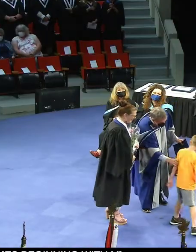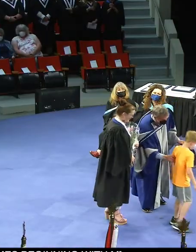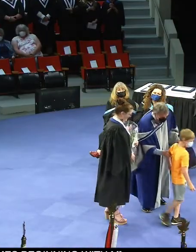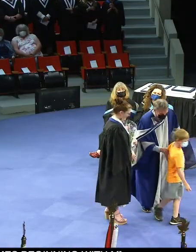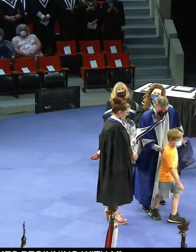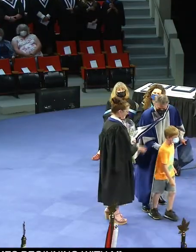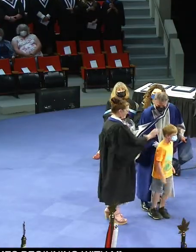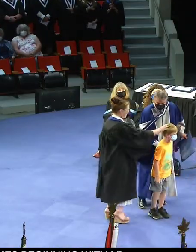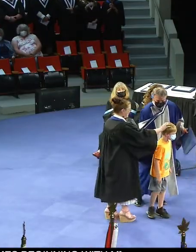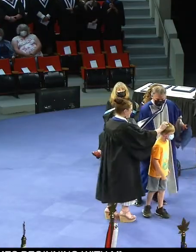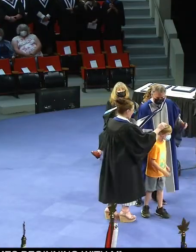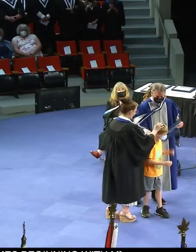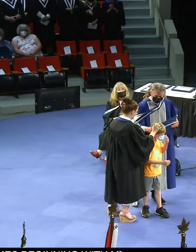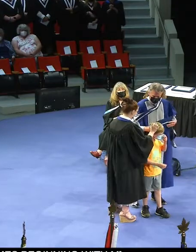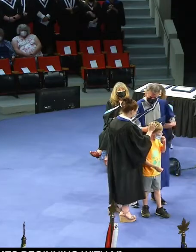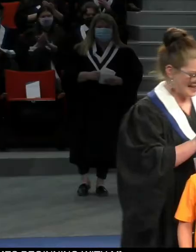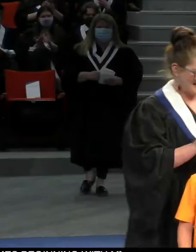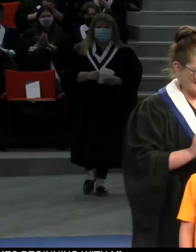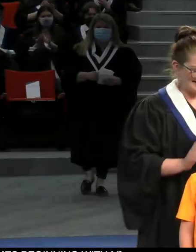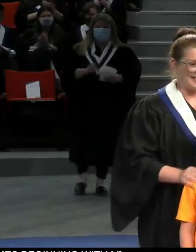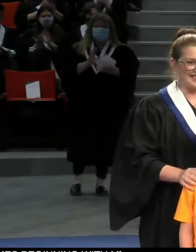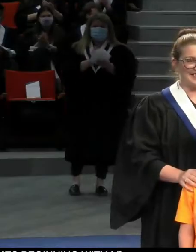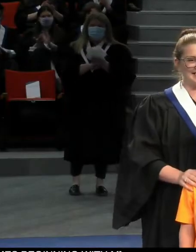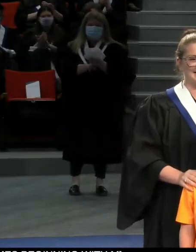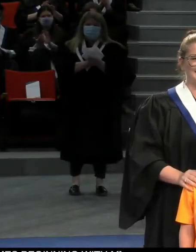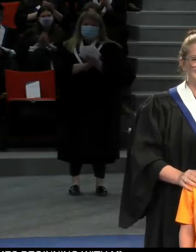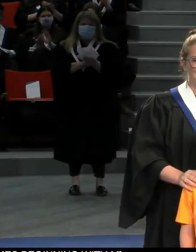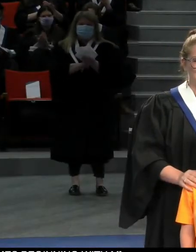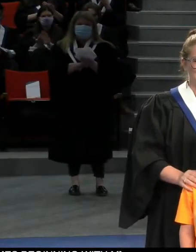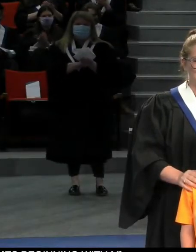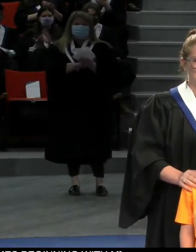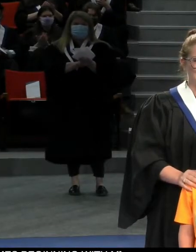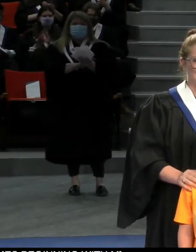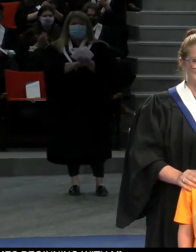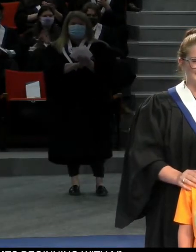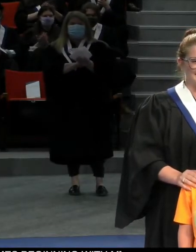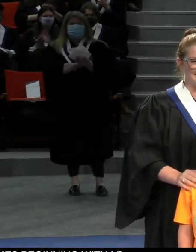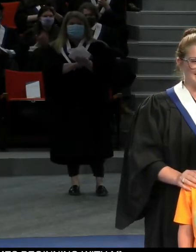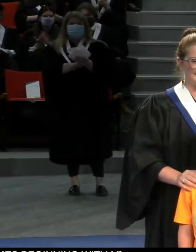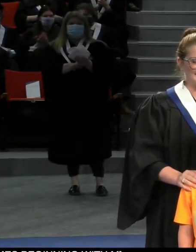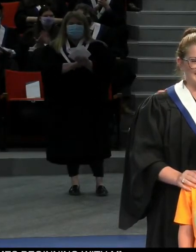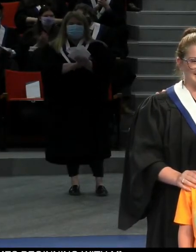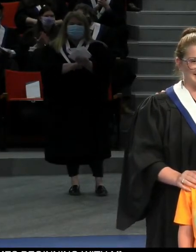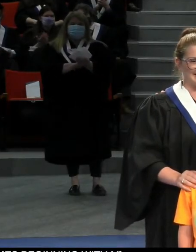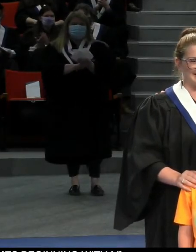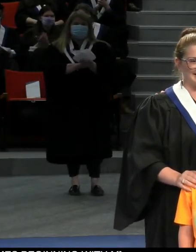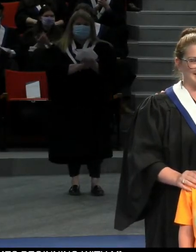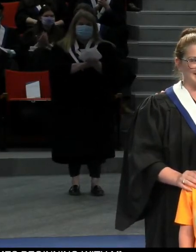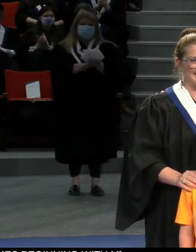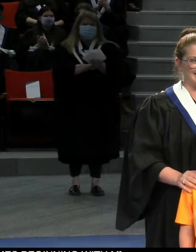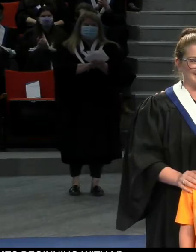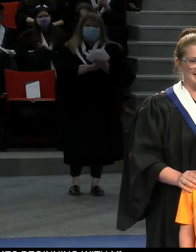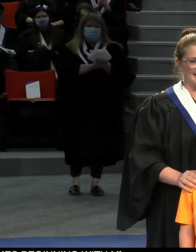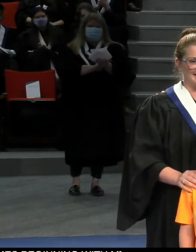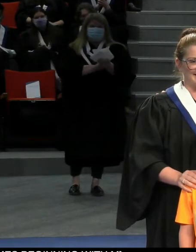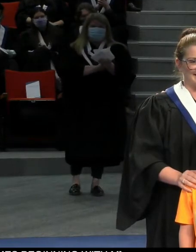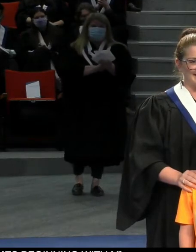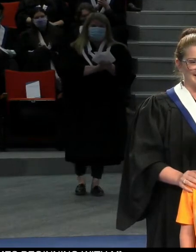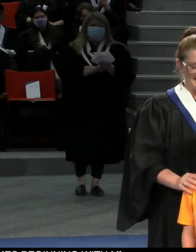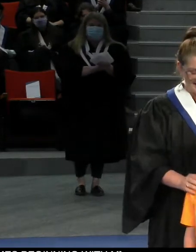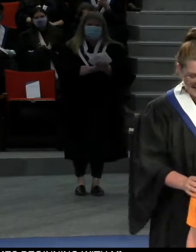I'd like to begin by thanking the Nscc and the individuals who are involved in putting my name forward for